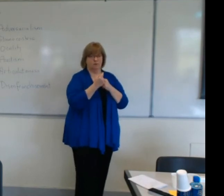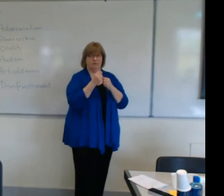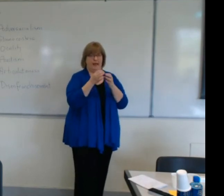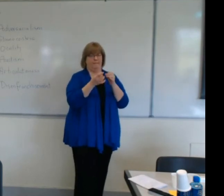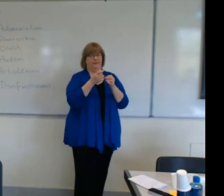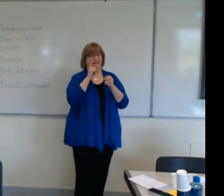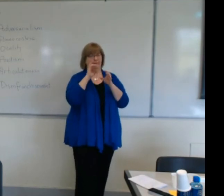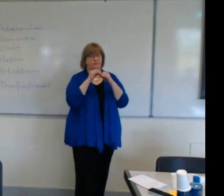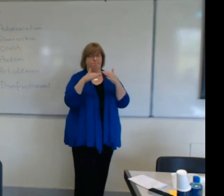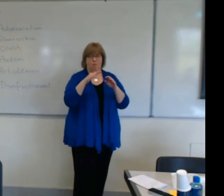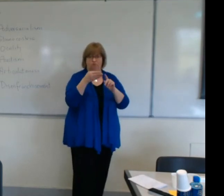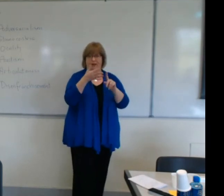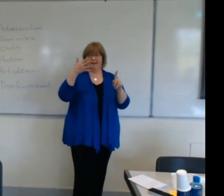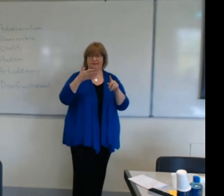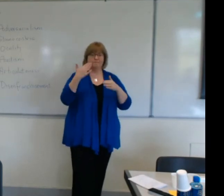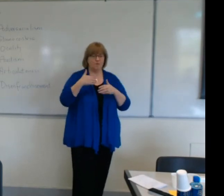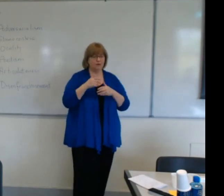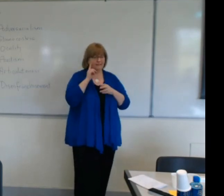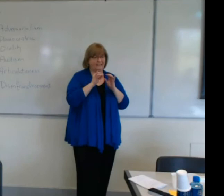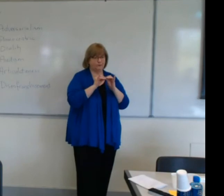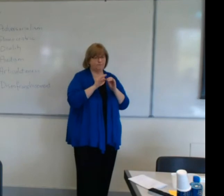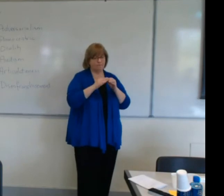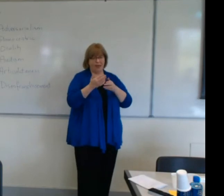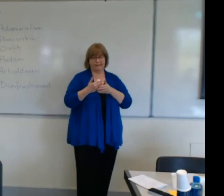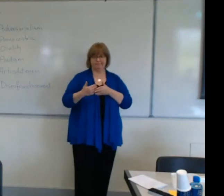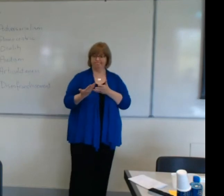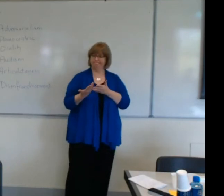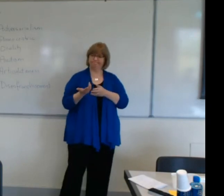opportunity for deaf interpreters to get more recognition.